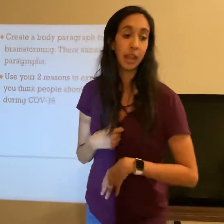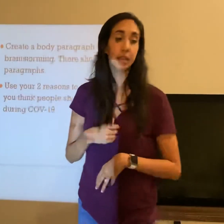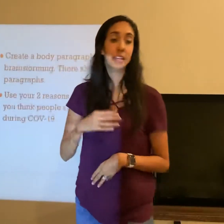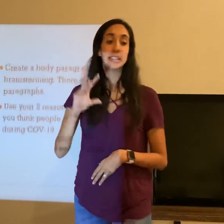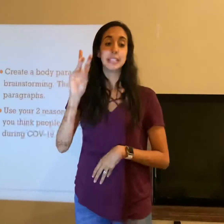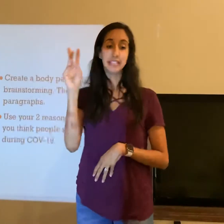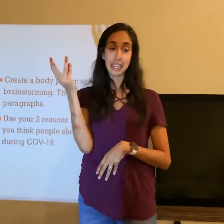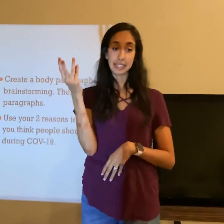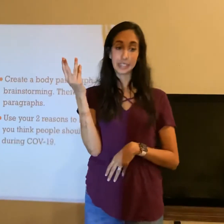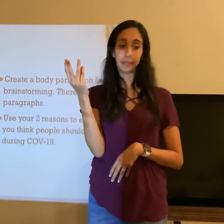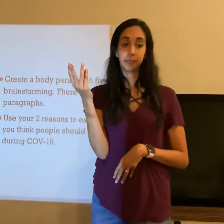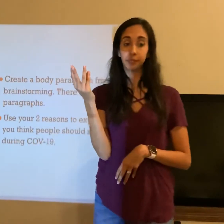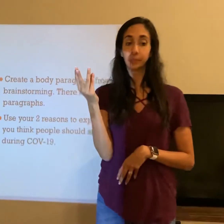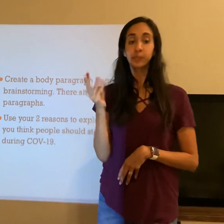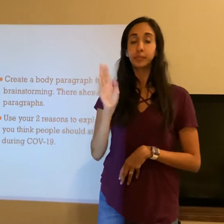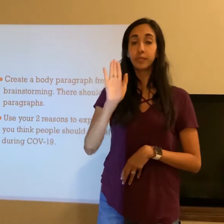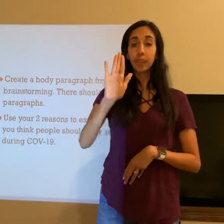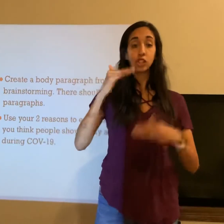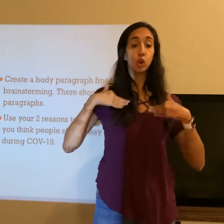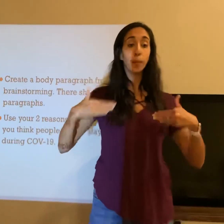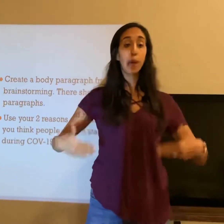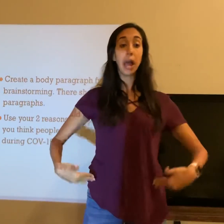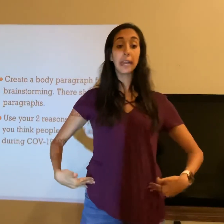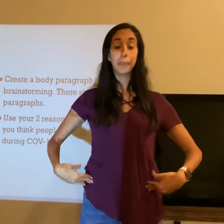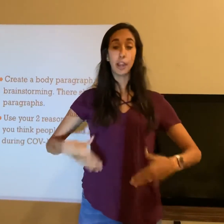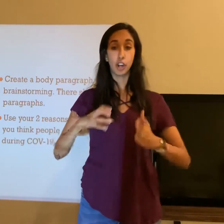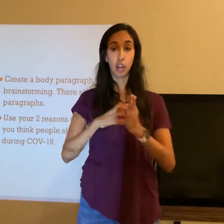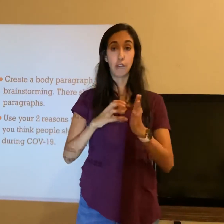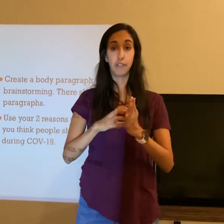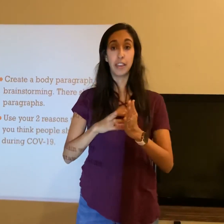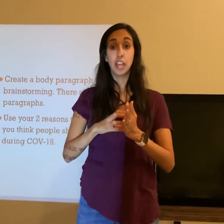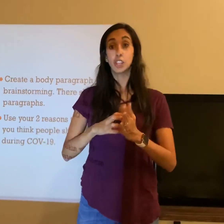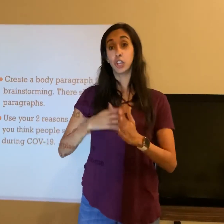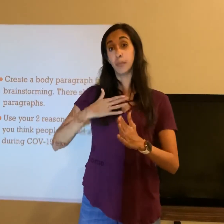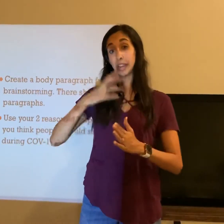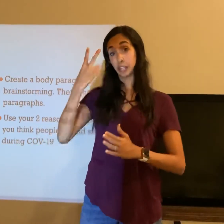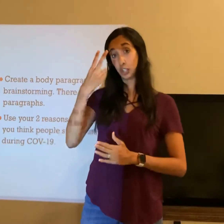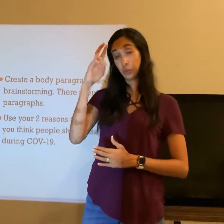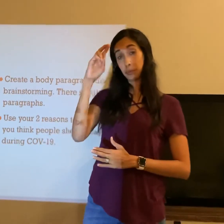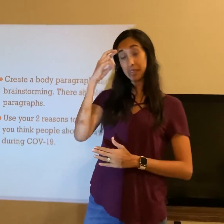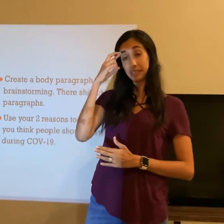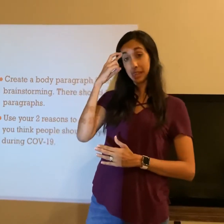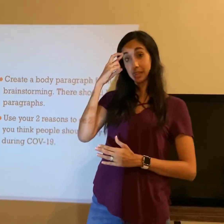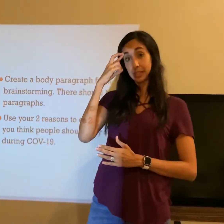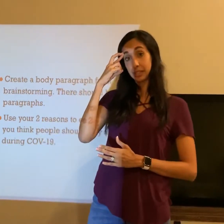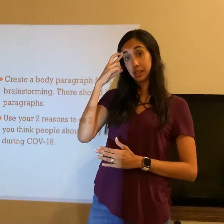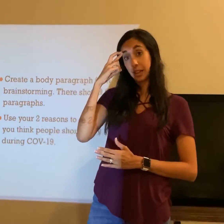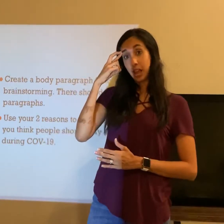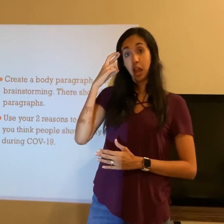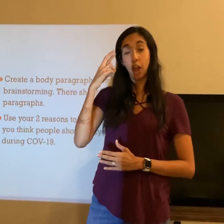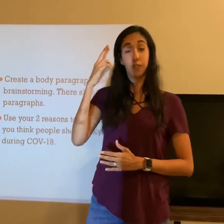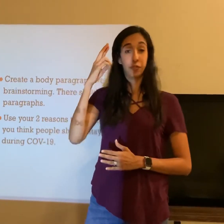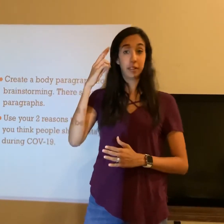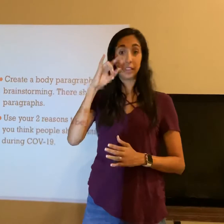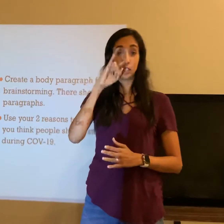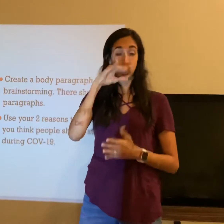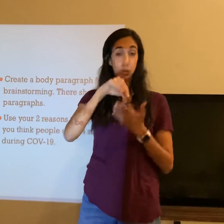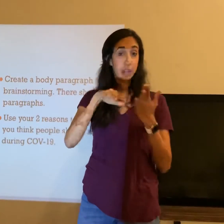okay? 6 is your body paragraph. So my 2 reasons of the students